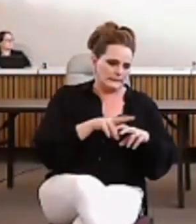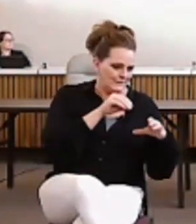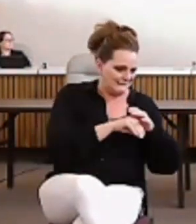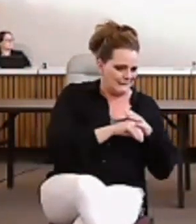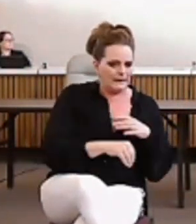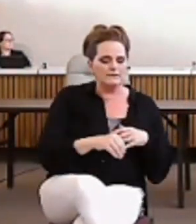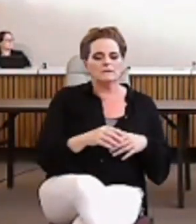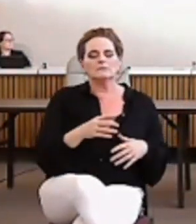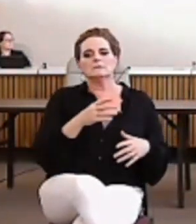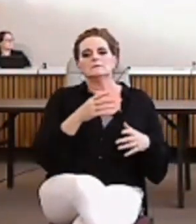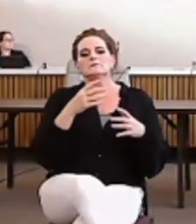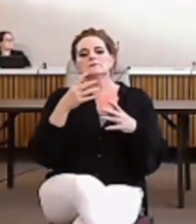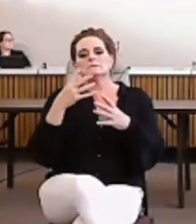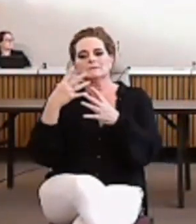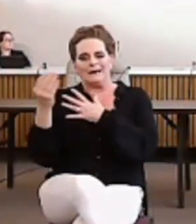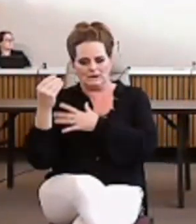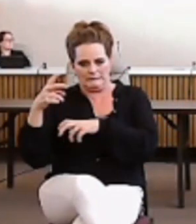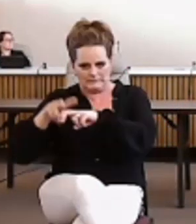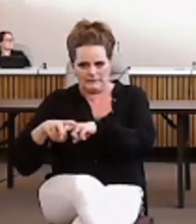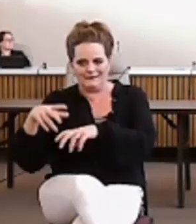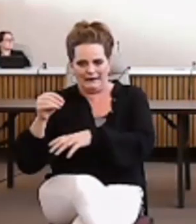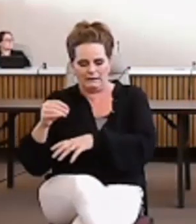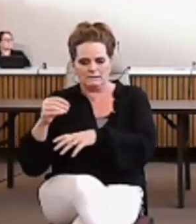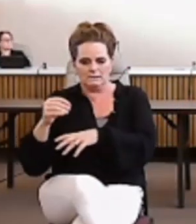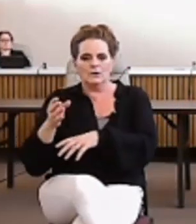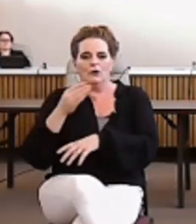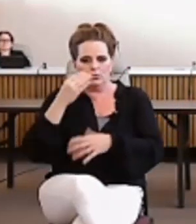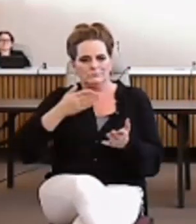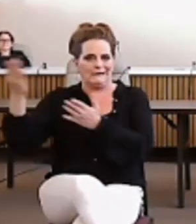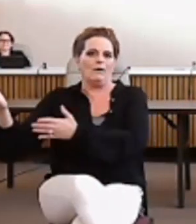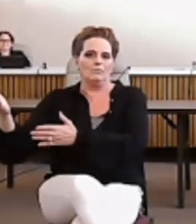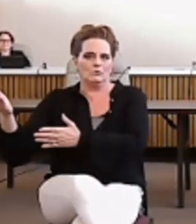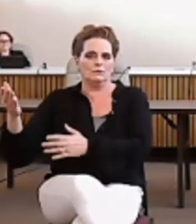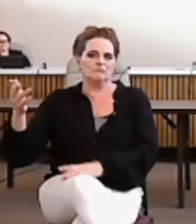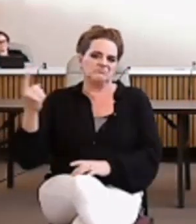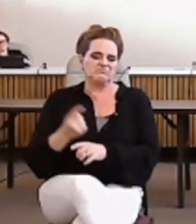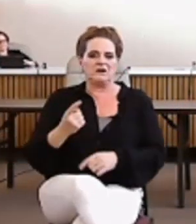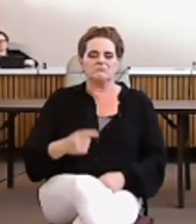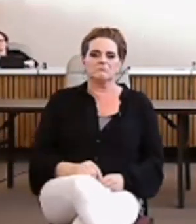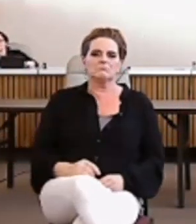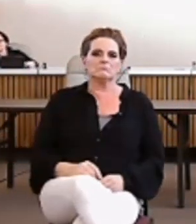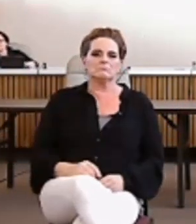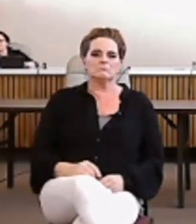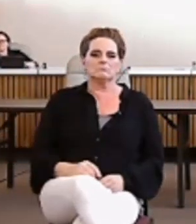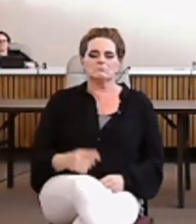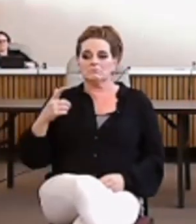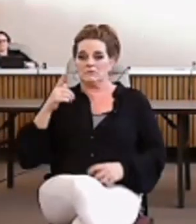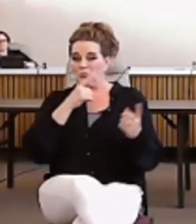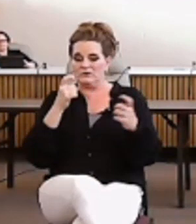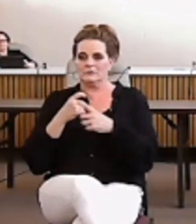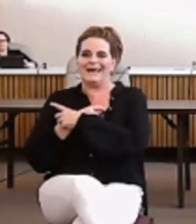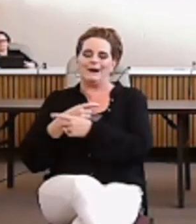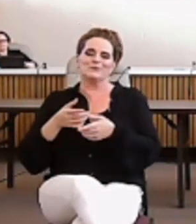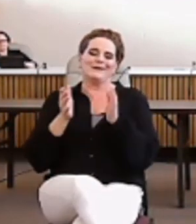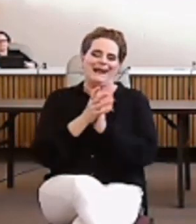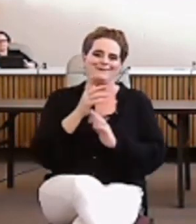dine in, take out and outdoor seating. Okay. Any other questions from the board? I was gonna ask about